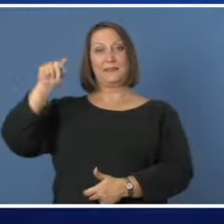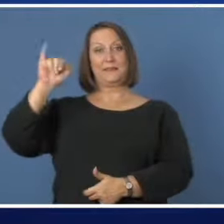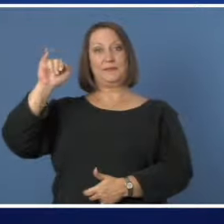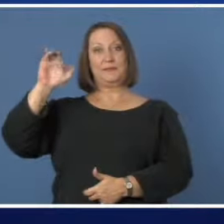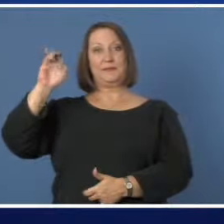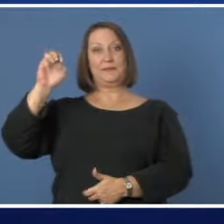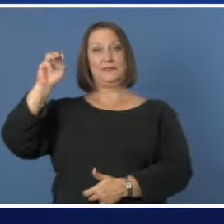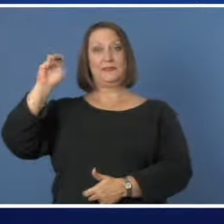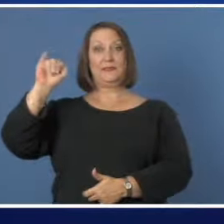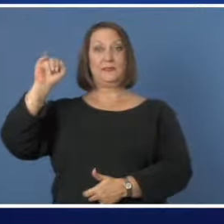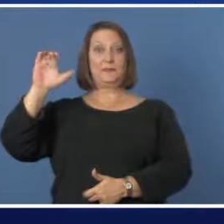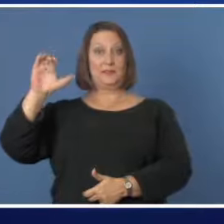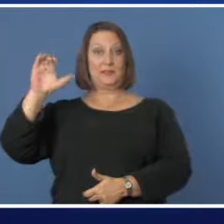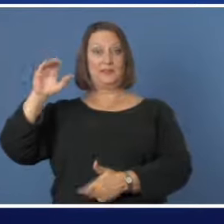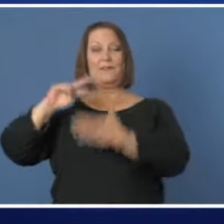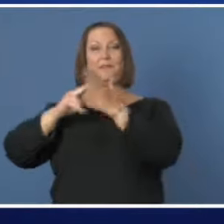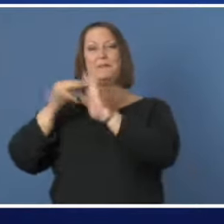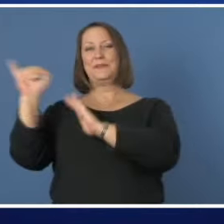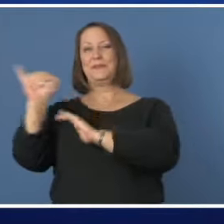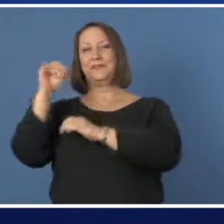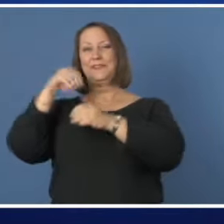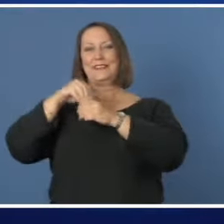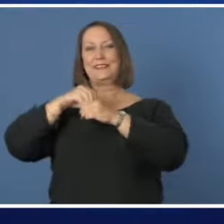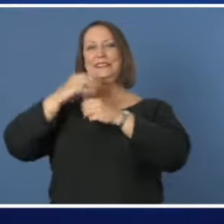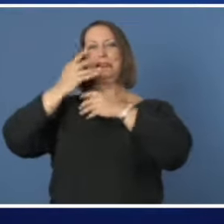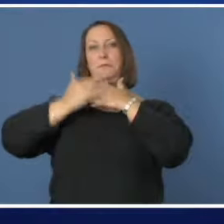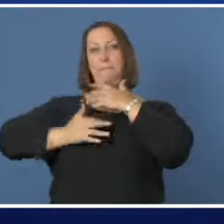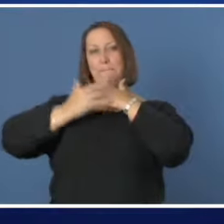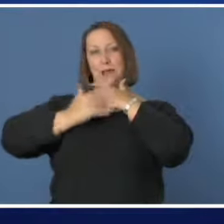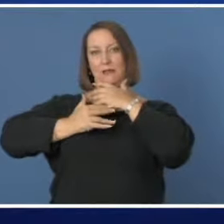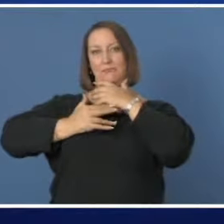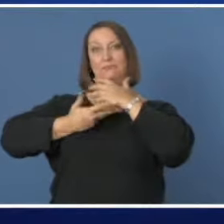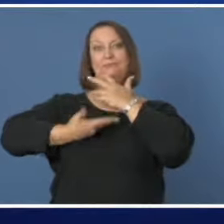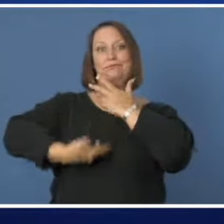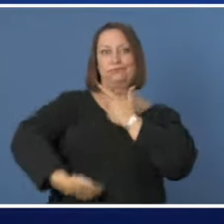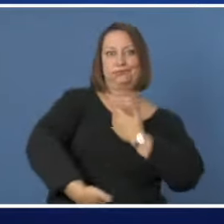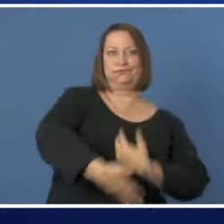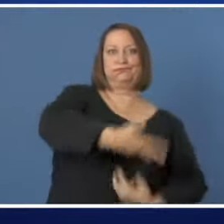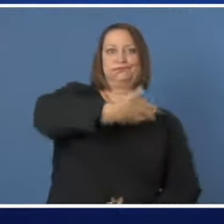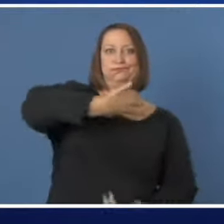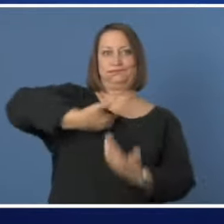Septicemic plague, an infection of the blood.